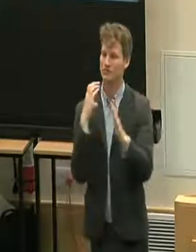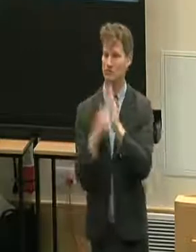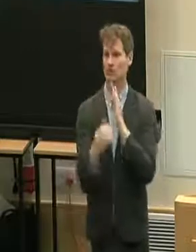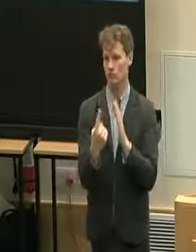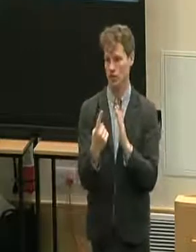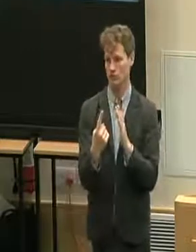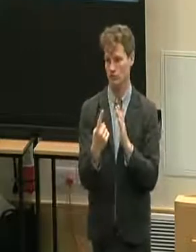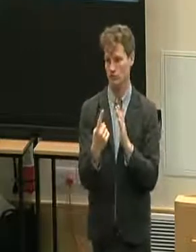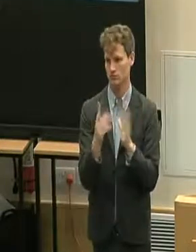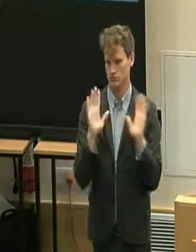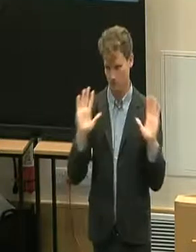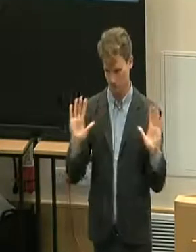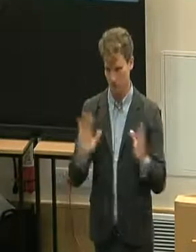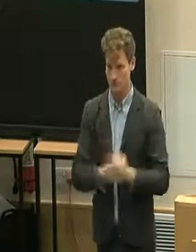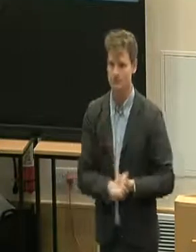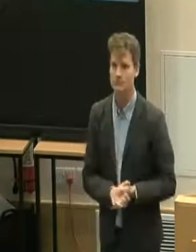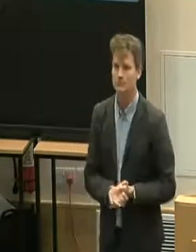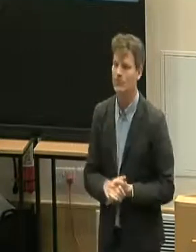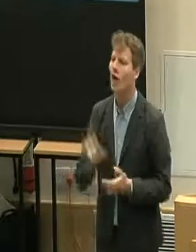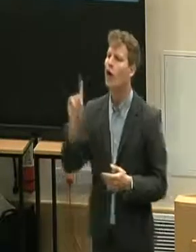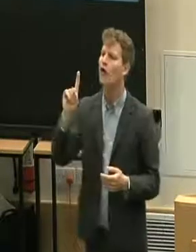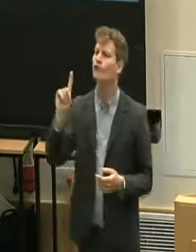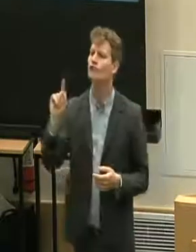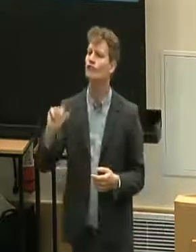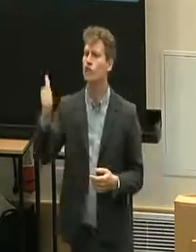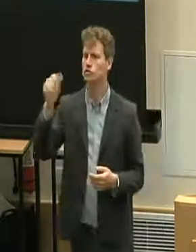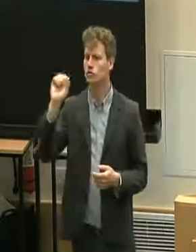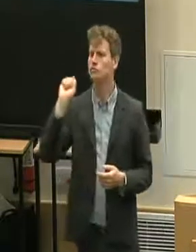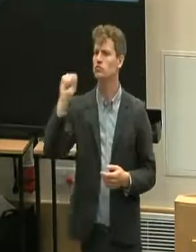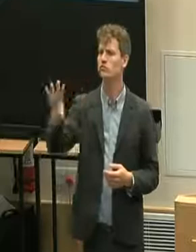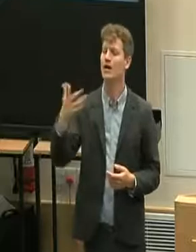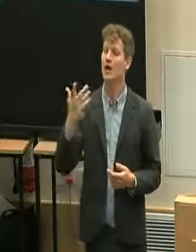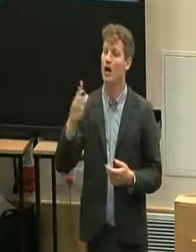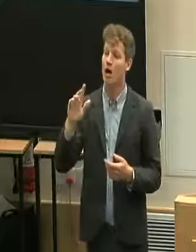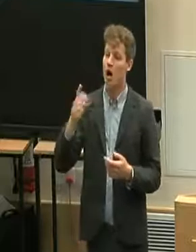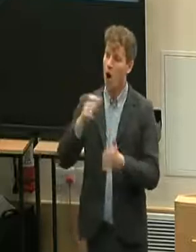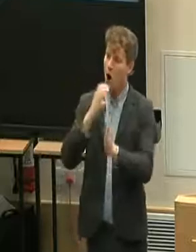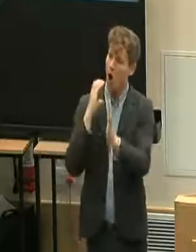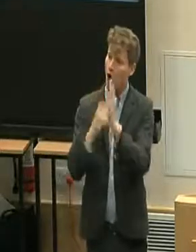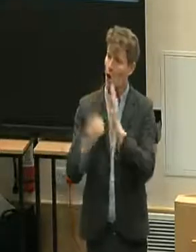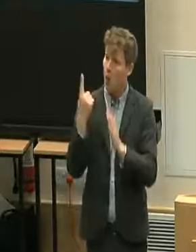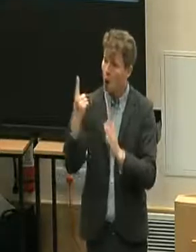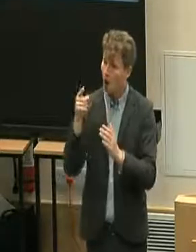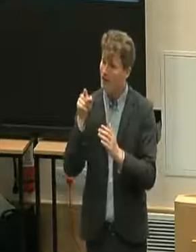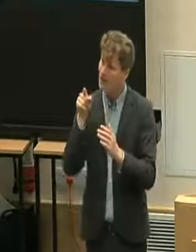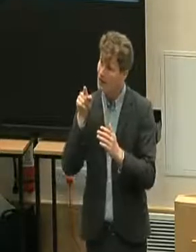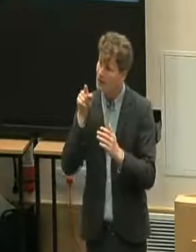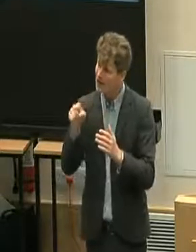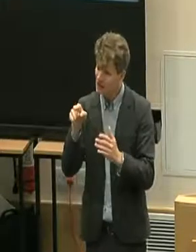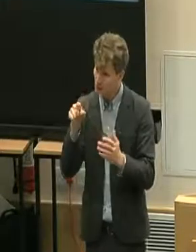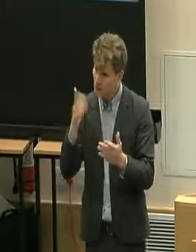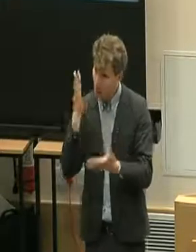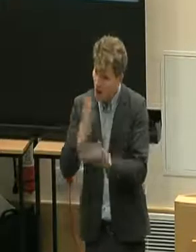Does Article 1 speak to impairments? In the disability movement, there has always been a